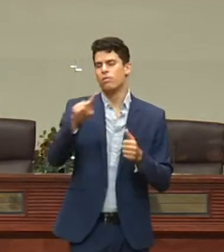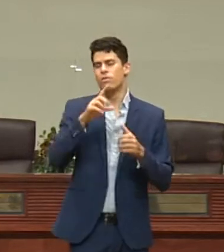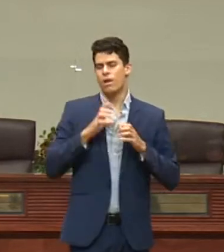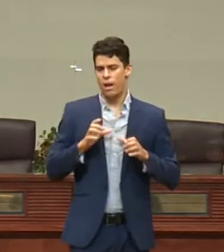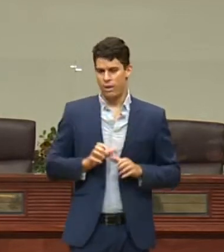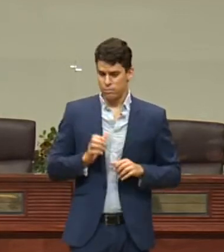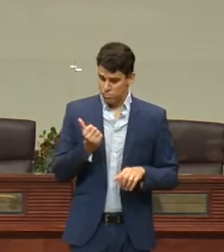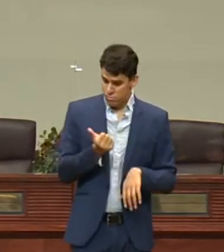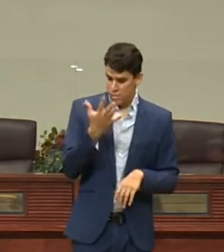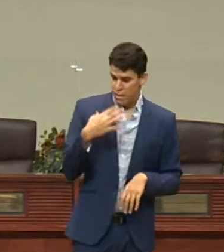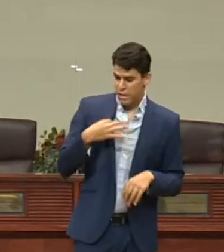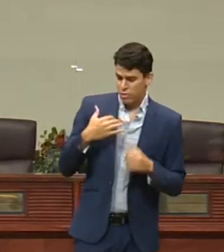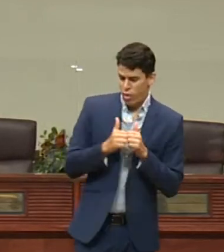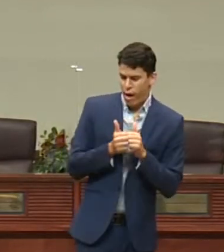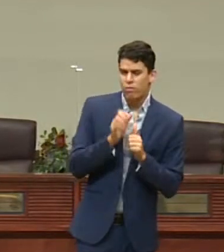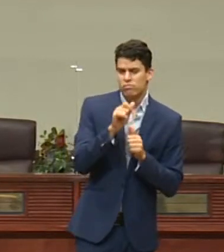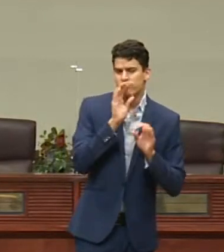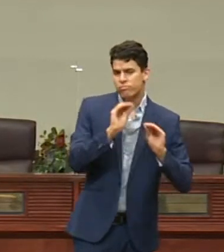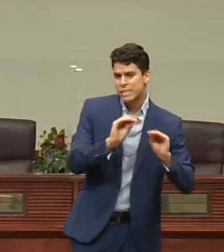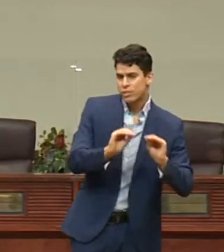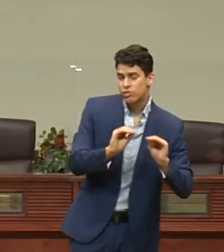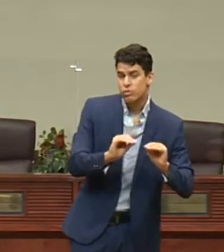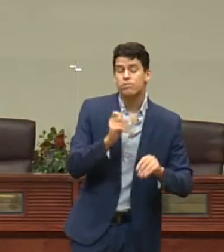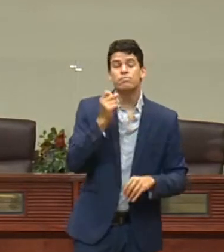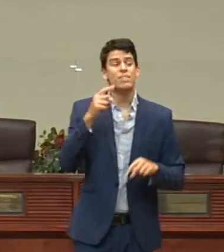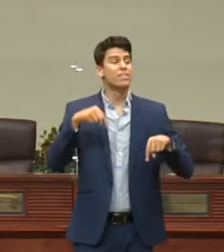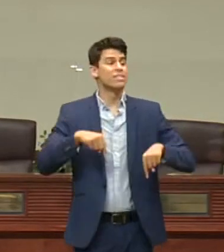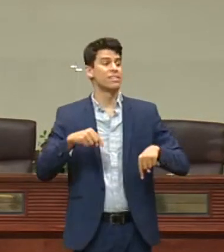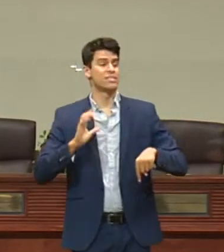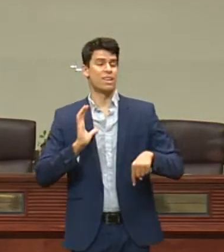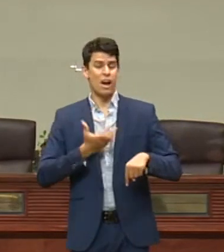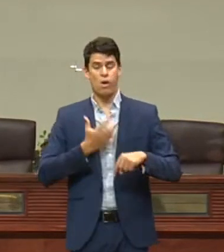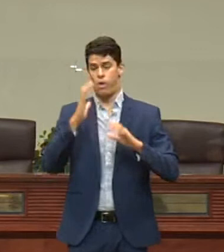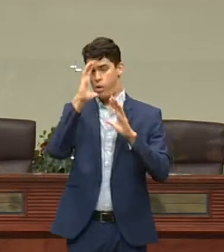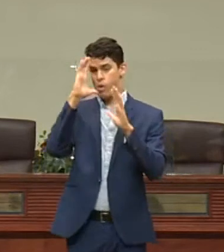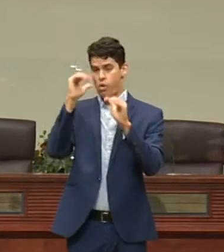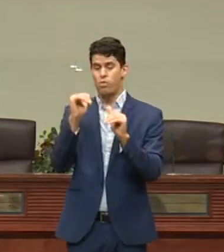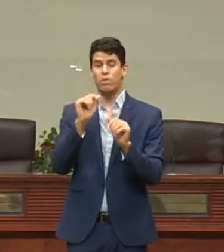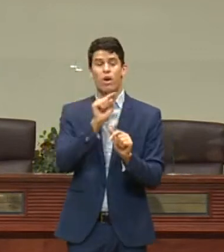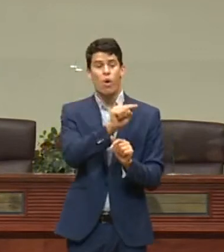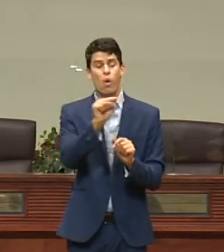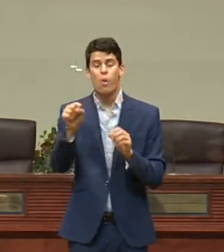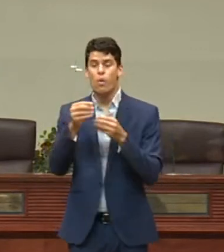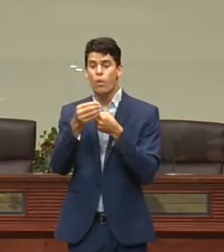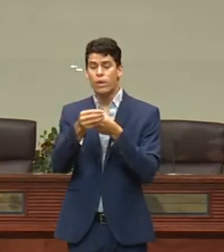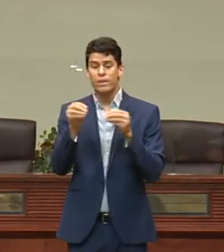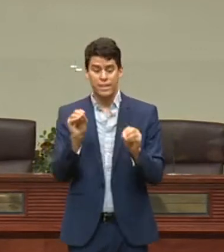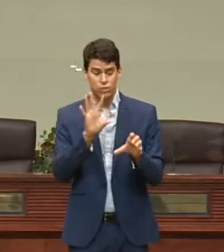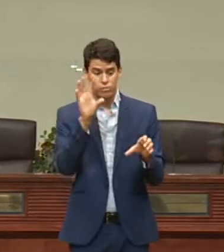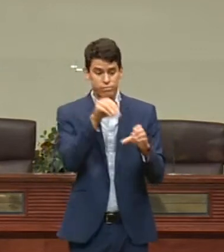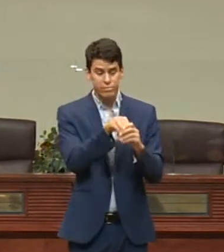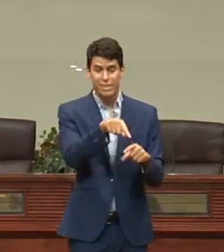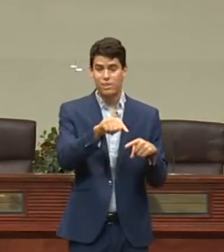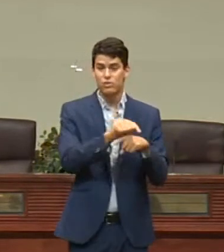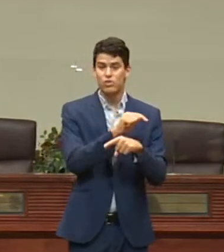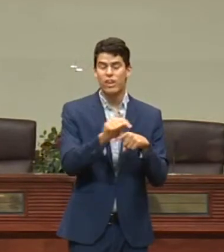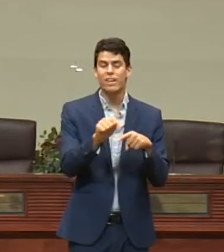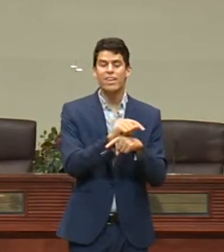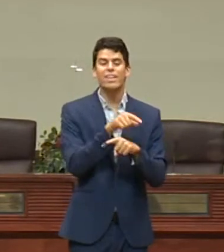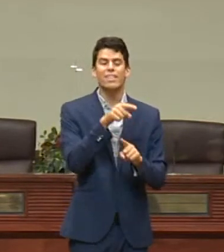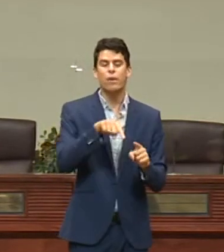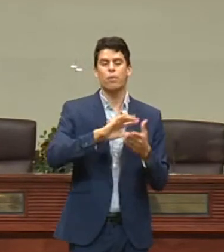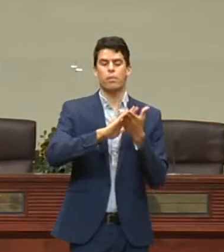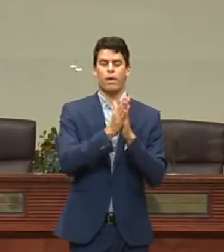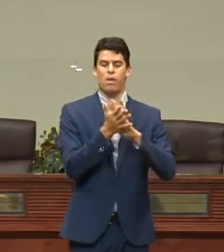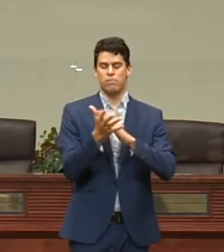application. It is the county's hope that the organizations that participate in this training will act as advocates